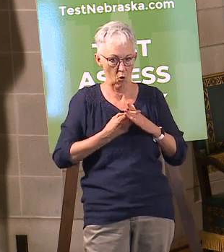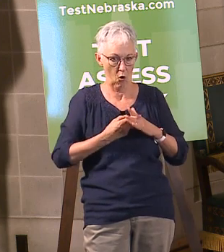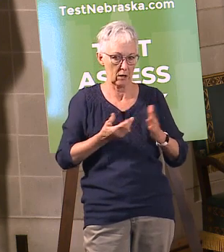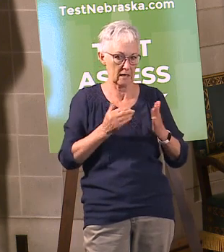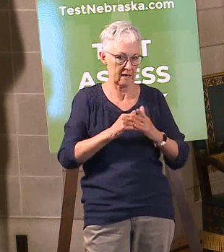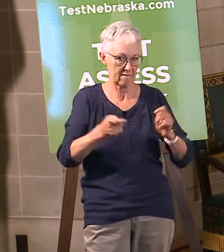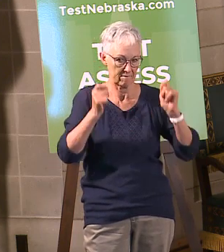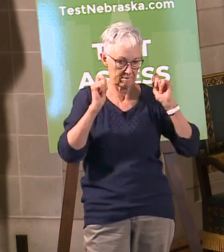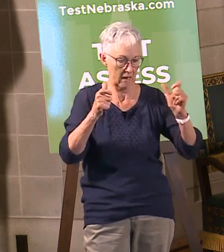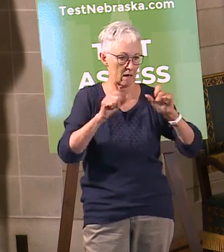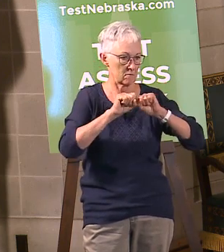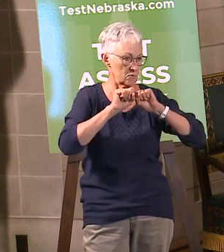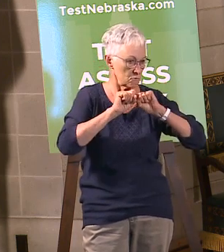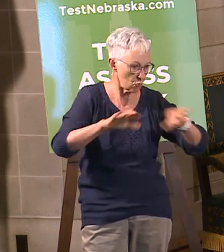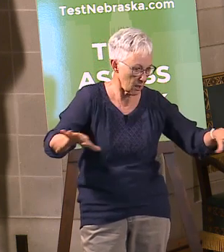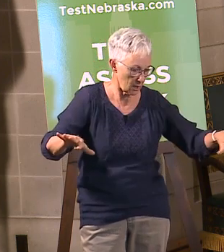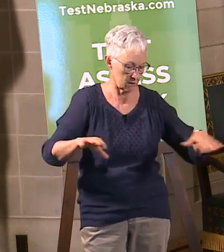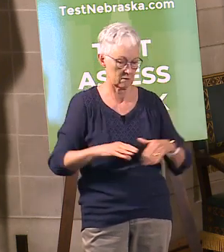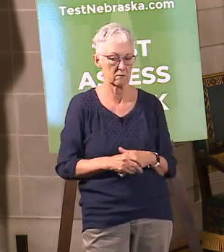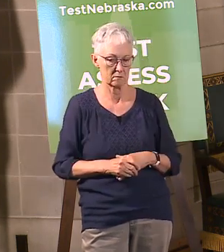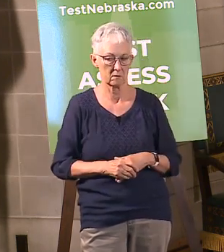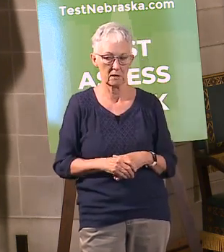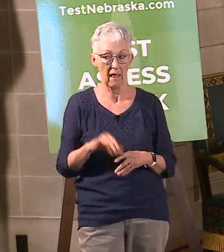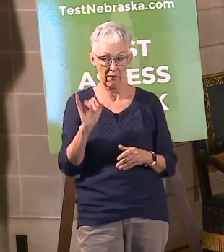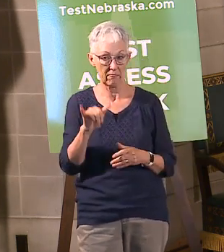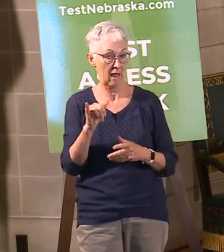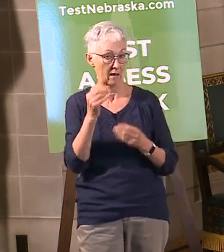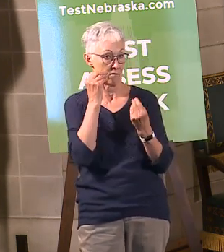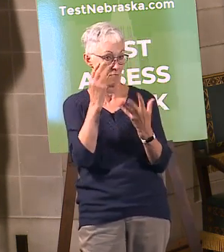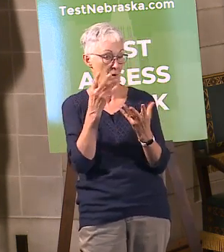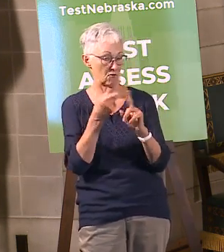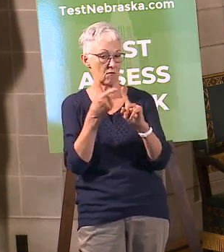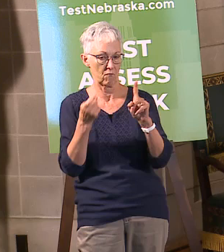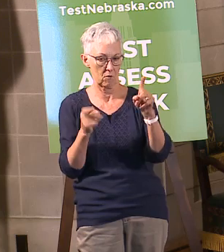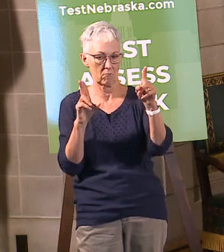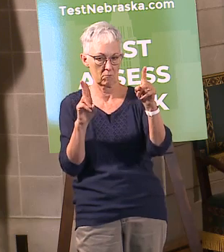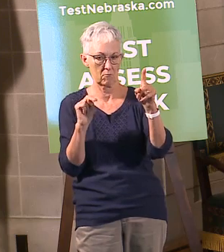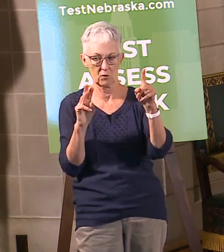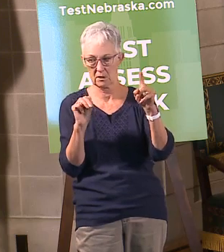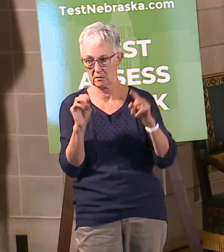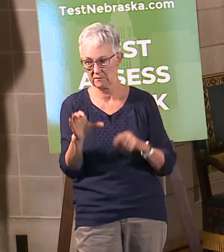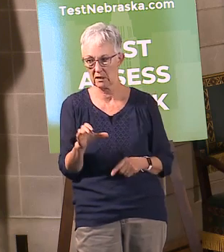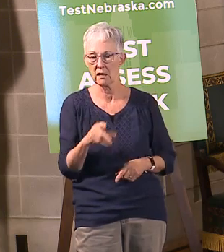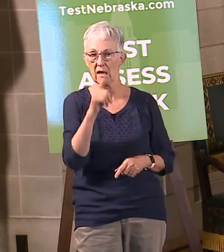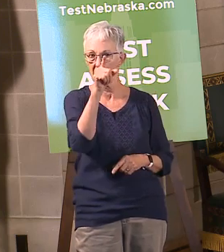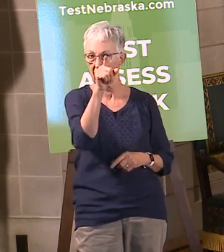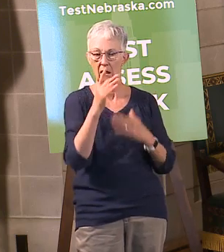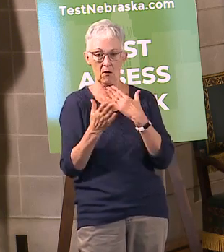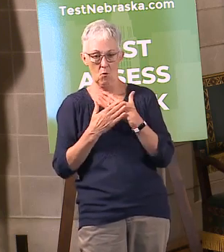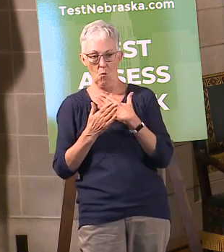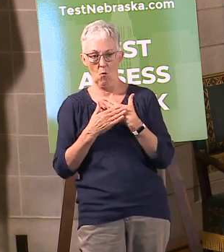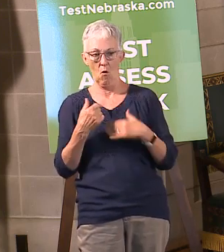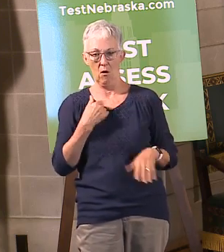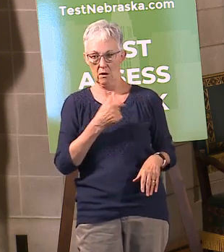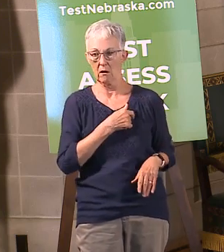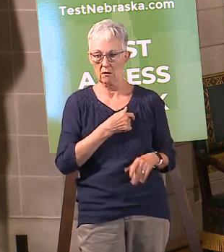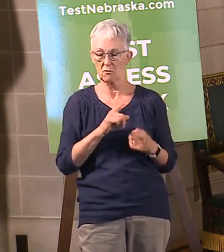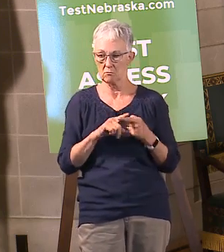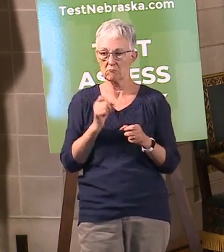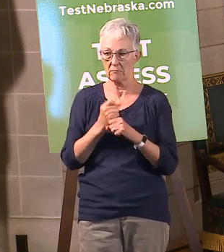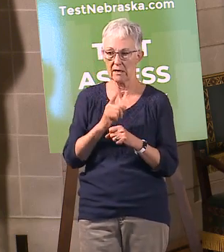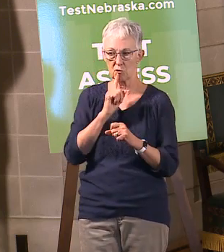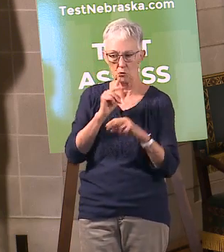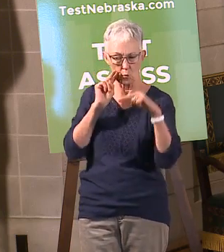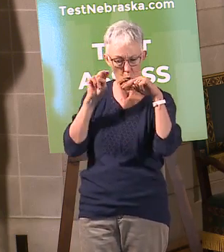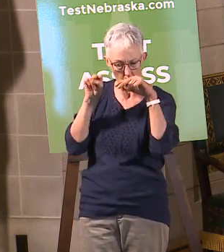again, focused all around what we talked about, which was preserving the healthcare system. That is what we talked about over 2 months ago with